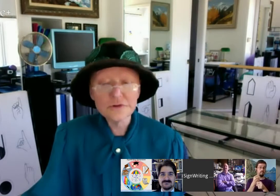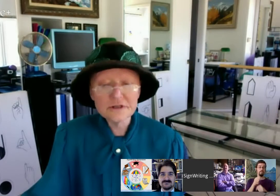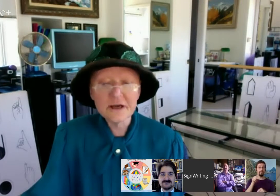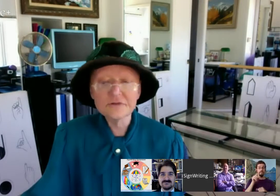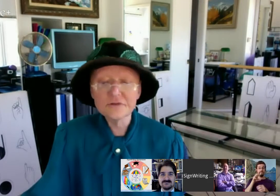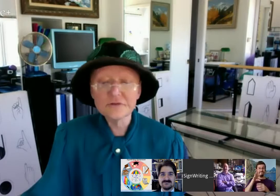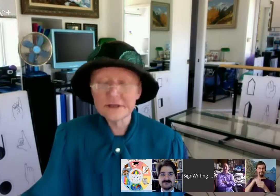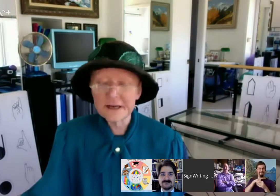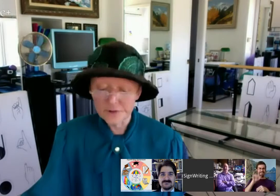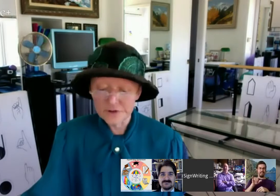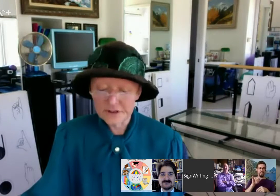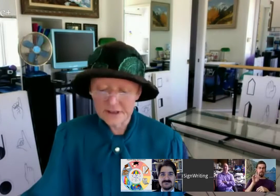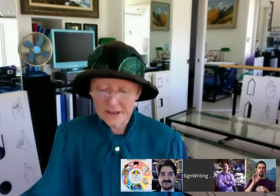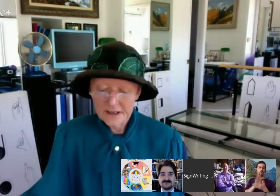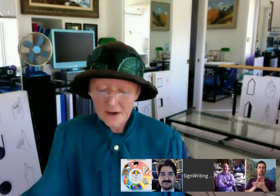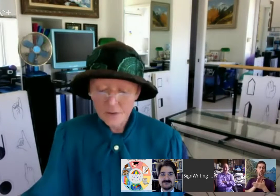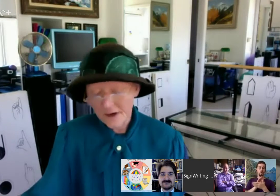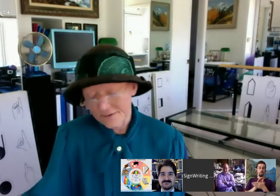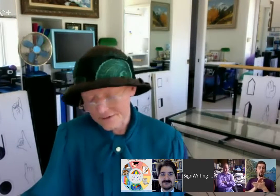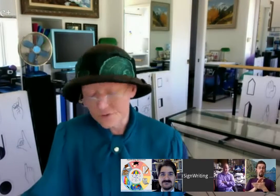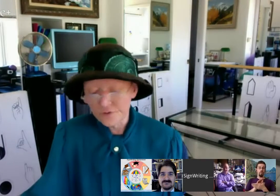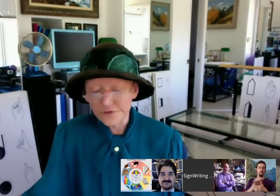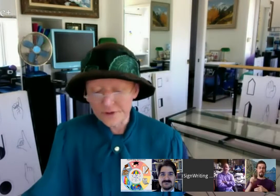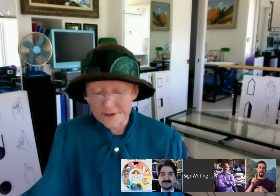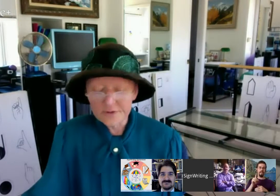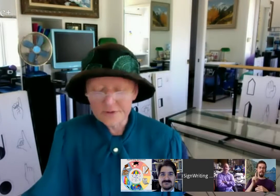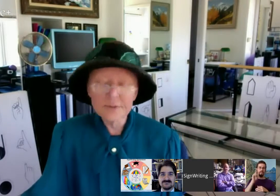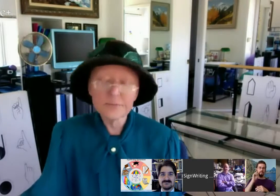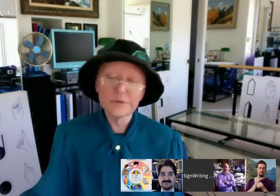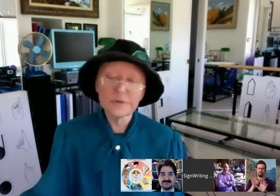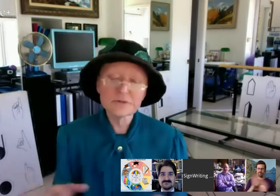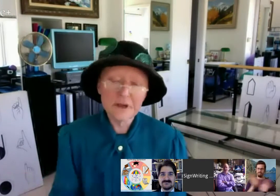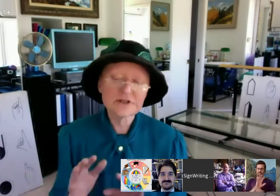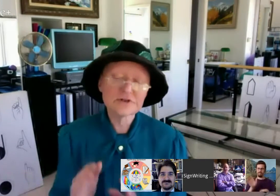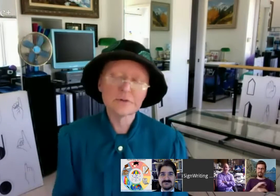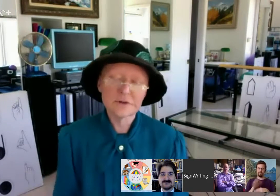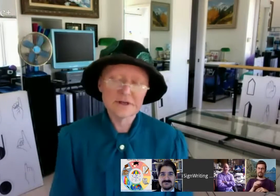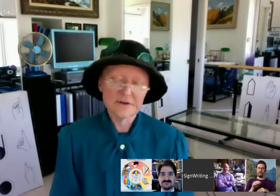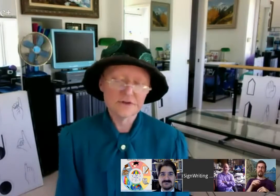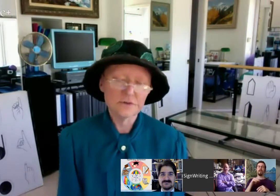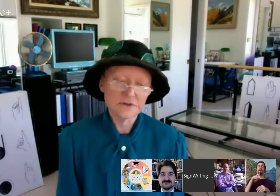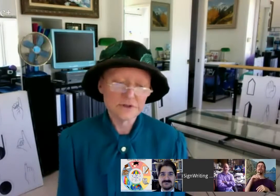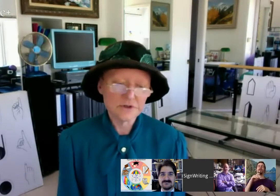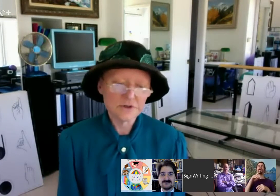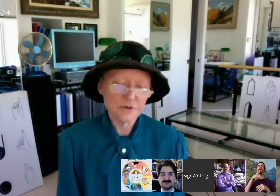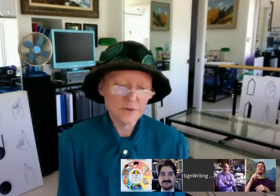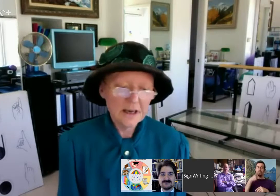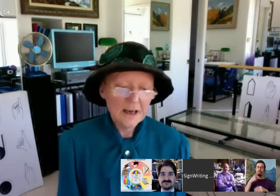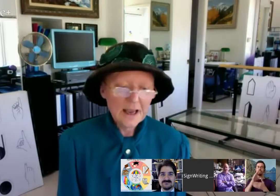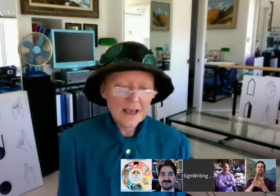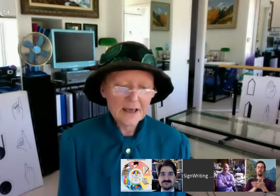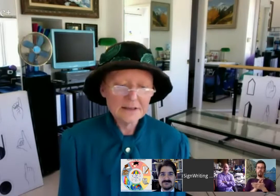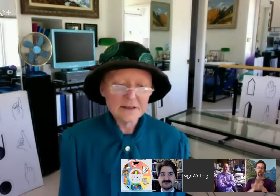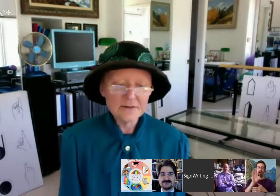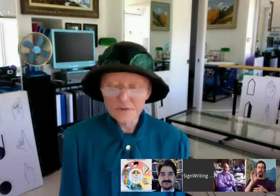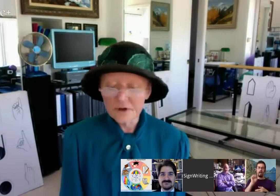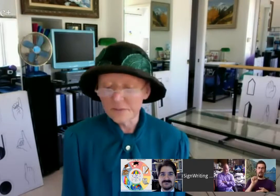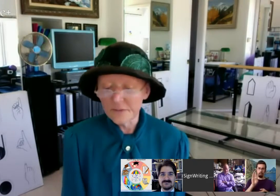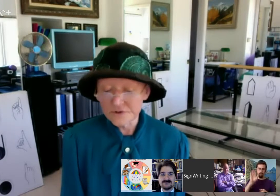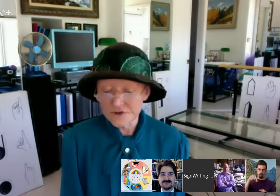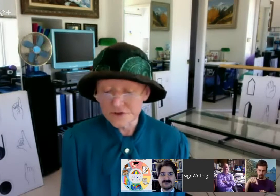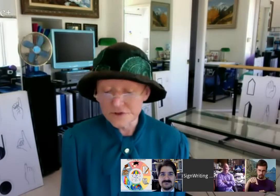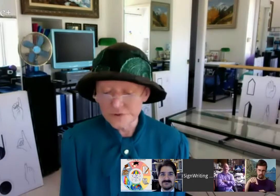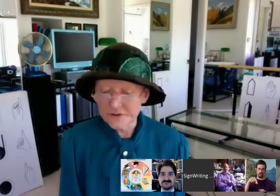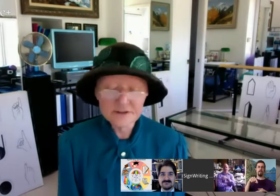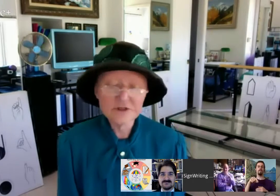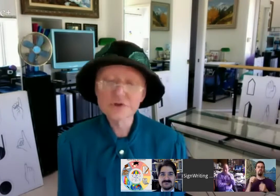a school for the deaf in Albuquerque, or a school for hearing people, but it was mainstreamed with deaf students, excuse me. And they